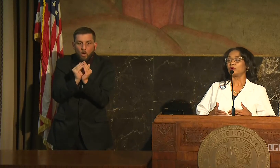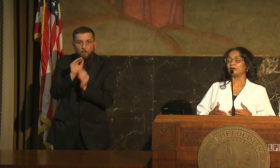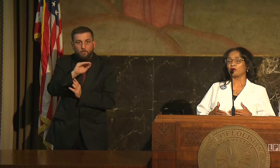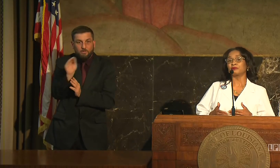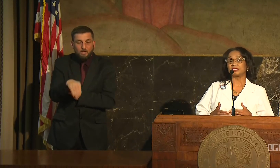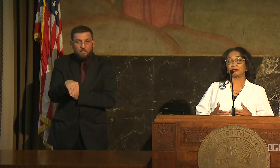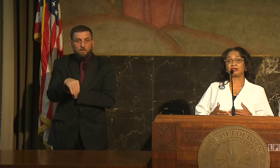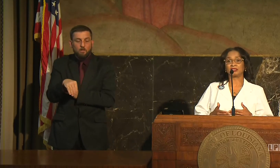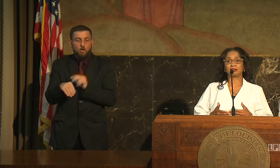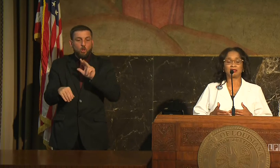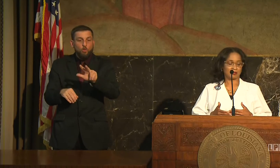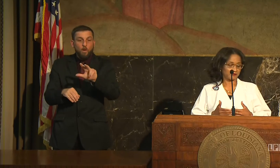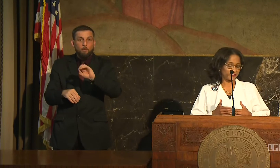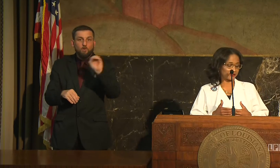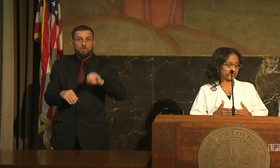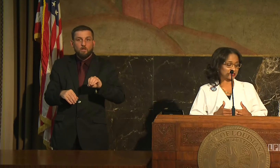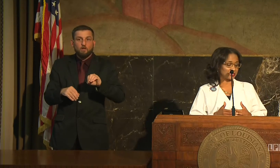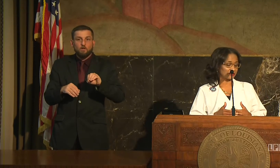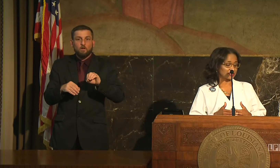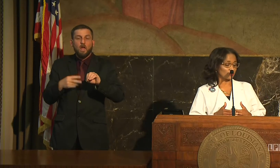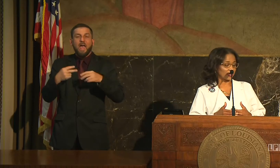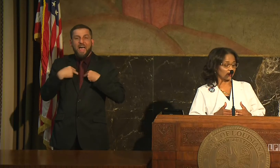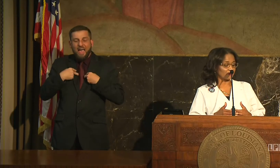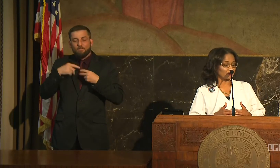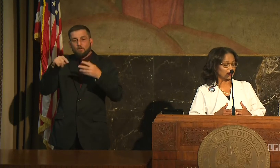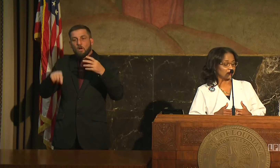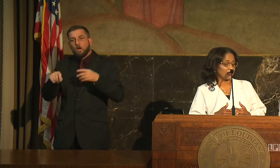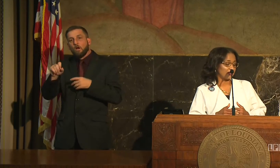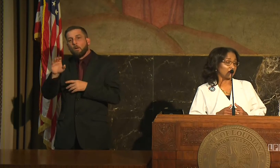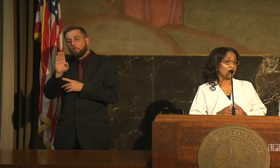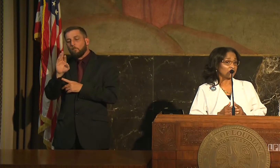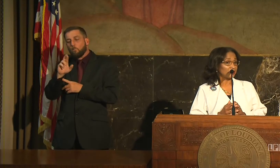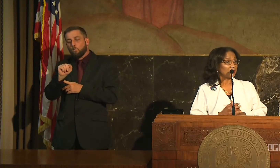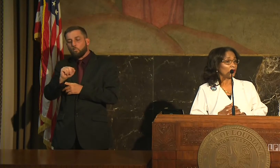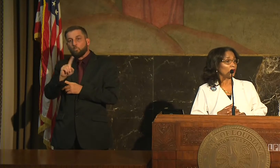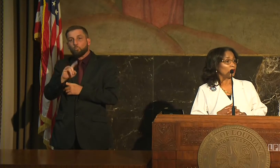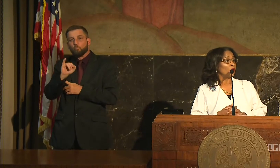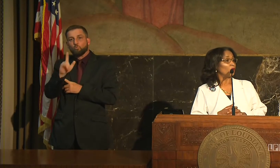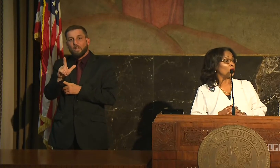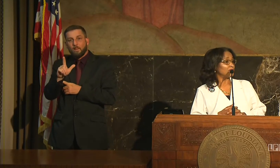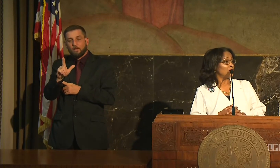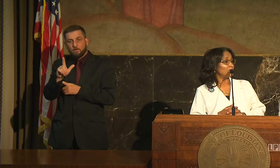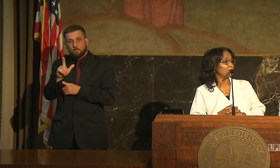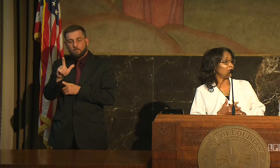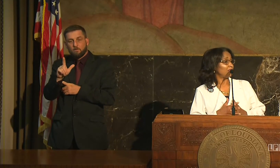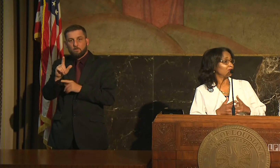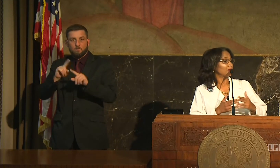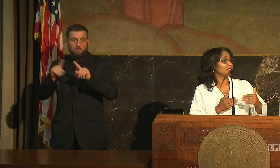the P1 or Brazilian variant here as well. There are